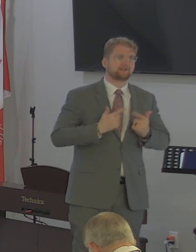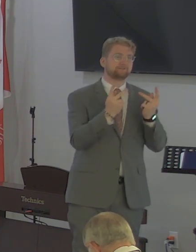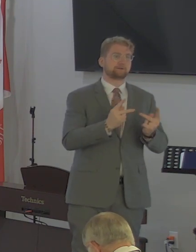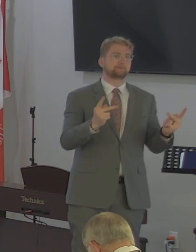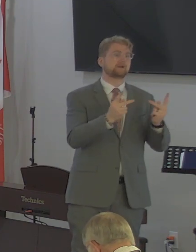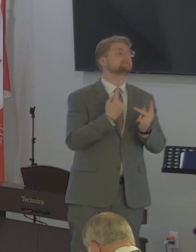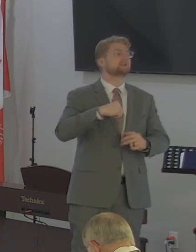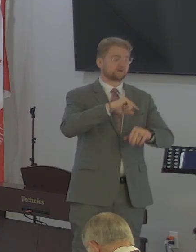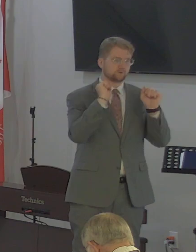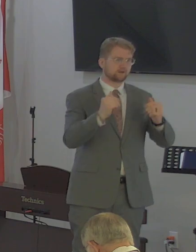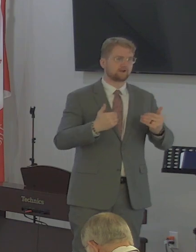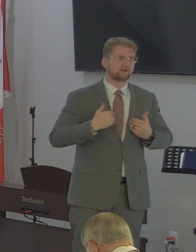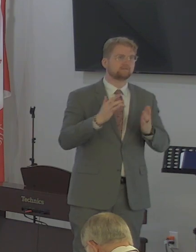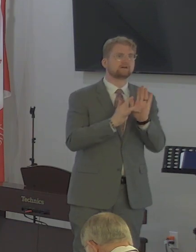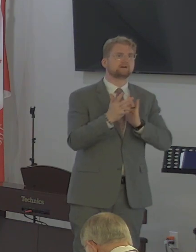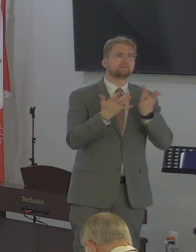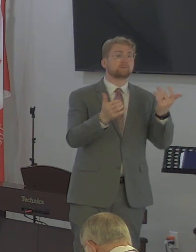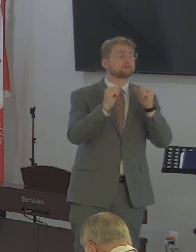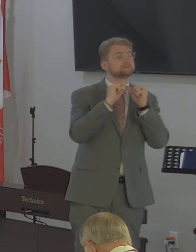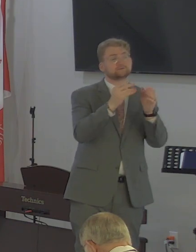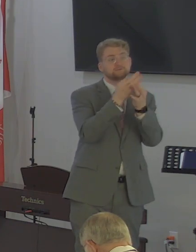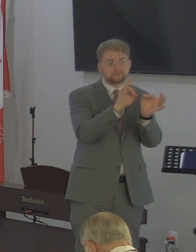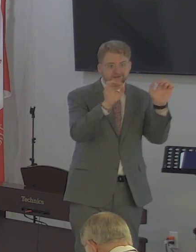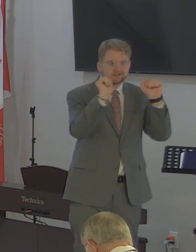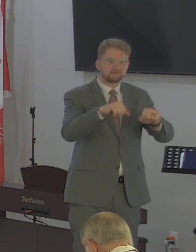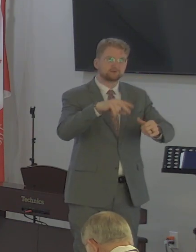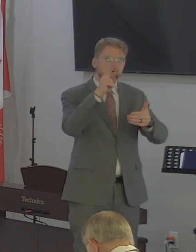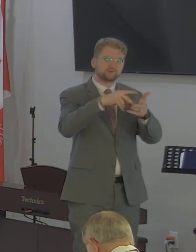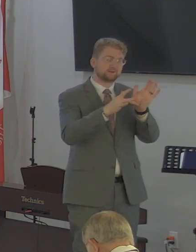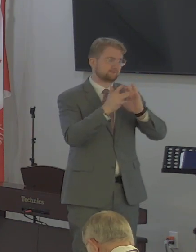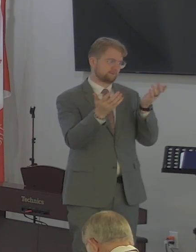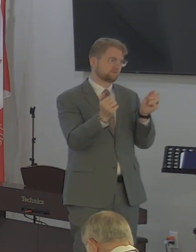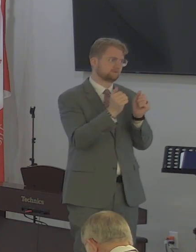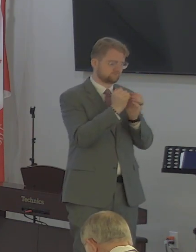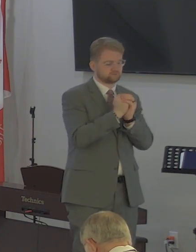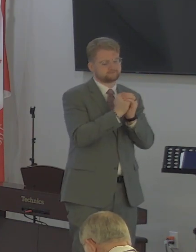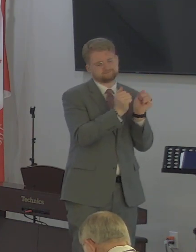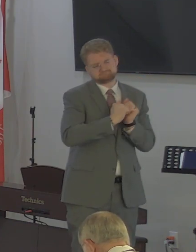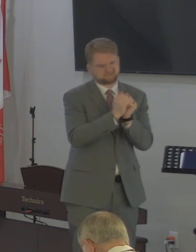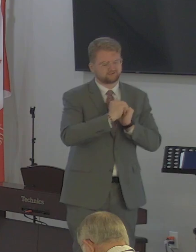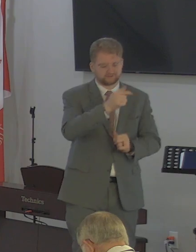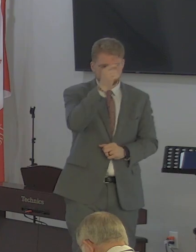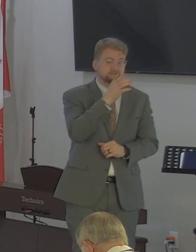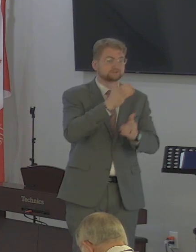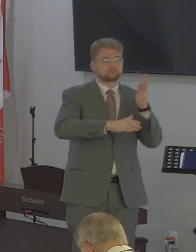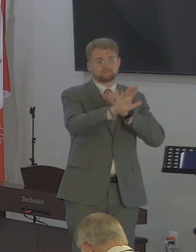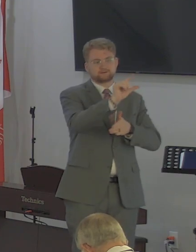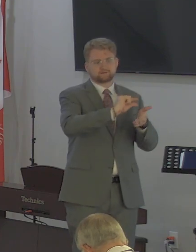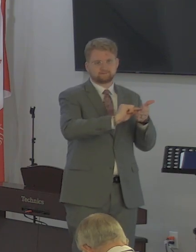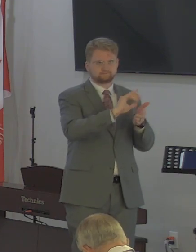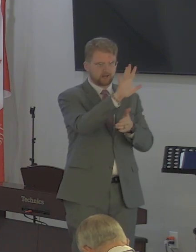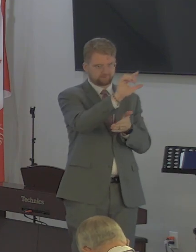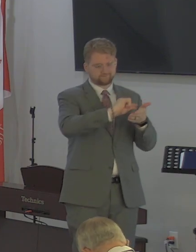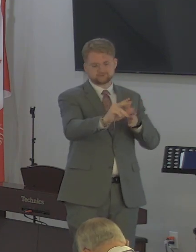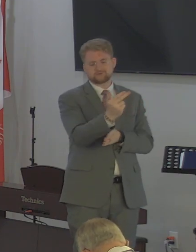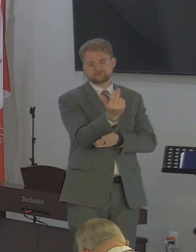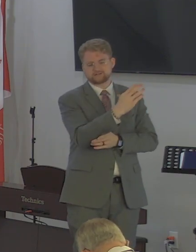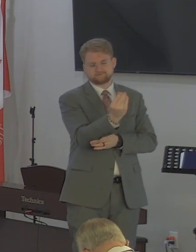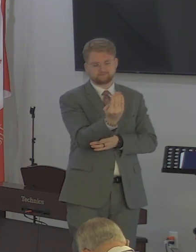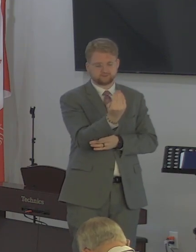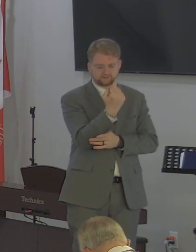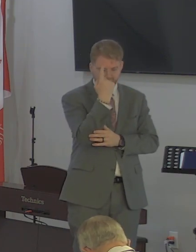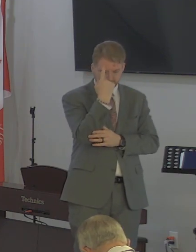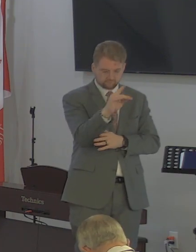Bible and it is still free to be able to read the Bible and worship together. Galatians chapter 5, verse 13, 14, the Bible says this: "For brethren, ye